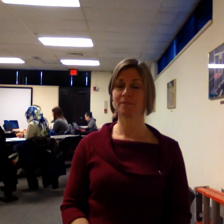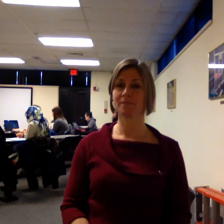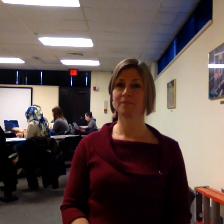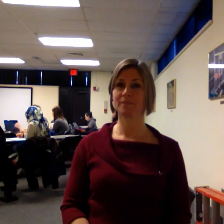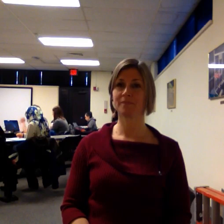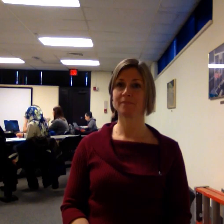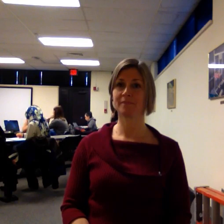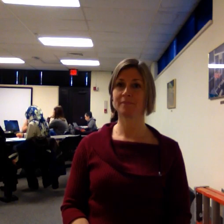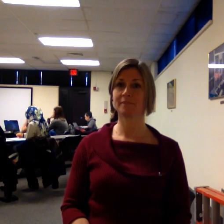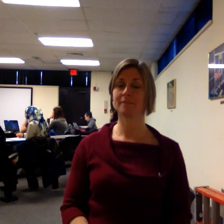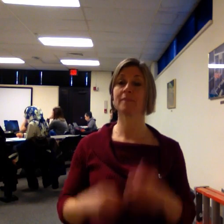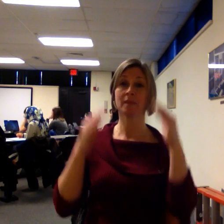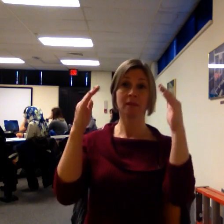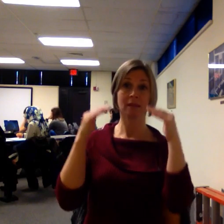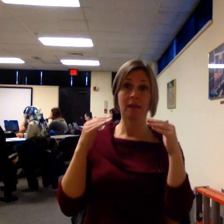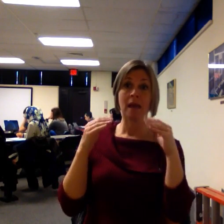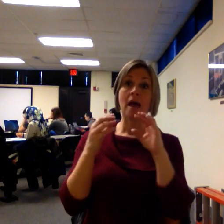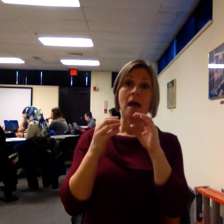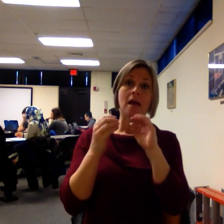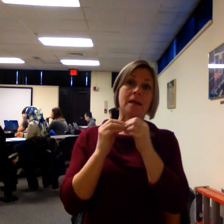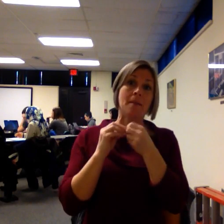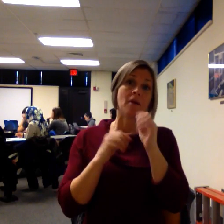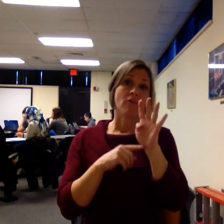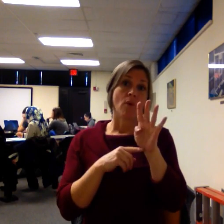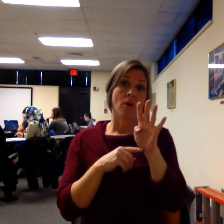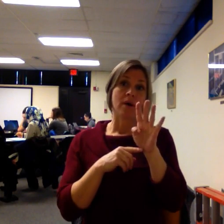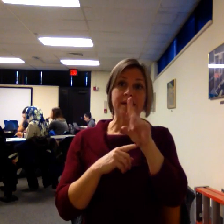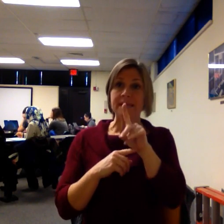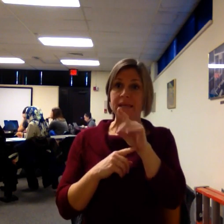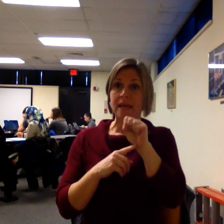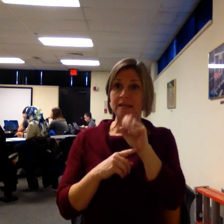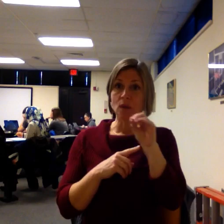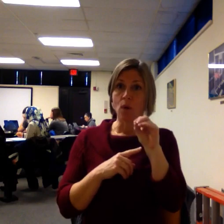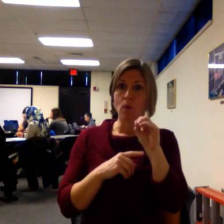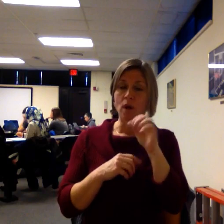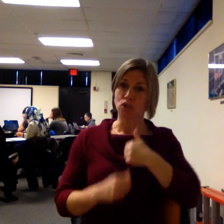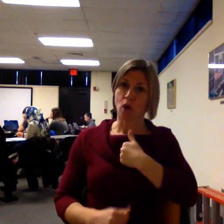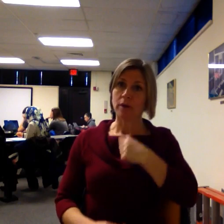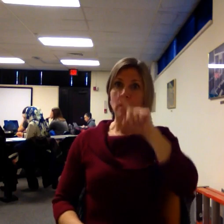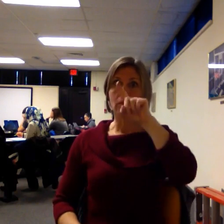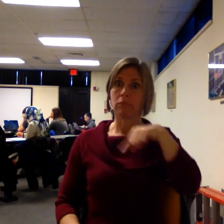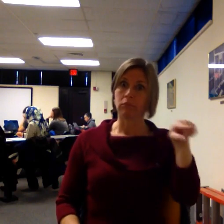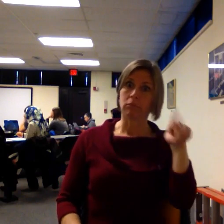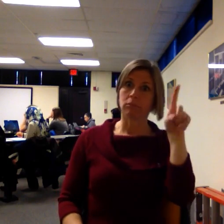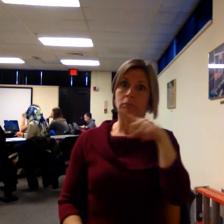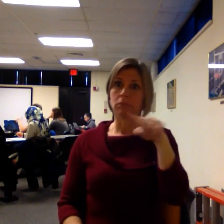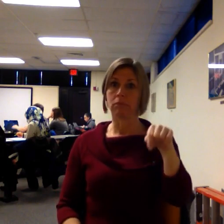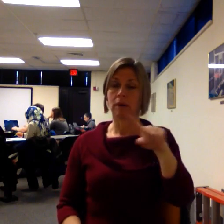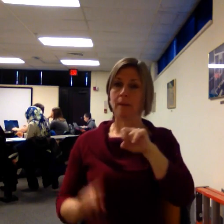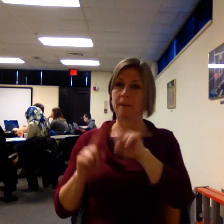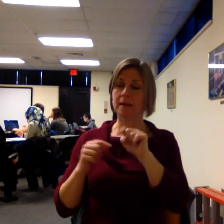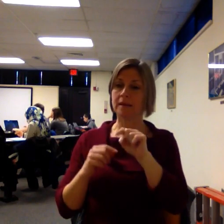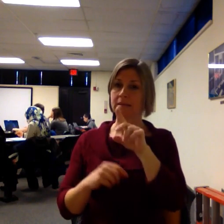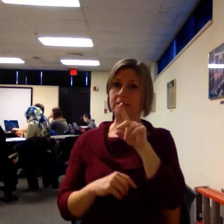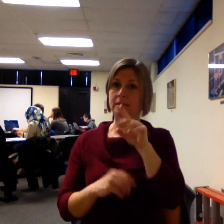On number 4, DSO, sorry I'm skipping around, but I'm kind of remembering them as I got the emails. On number